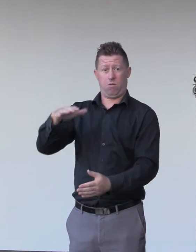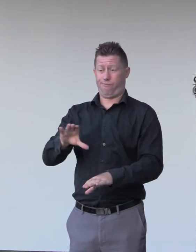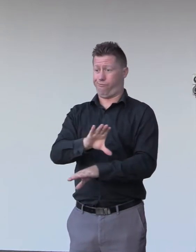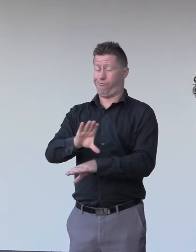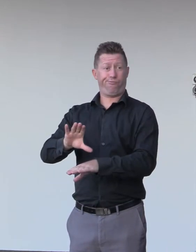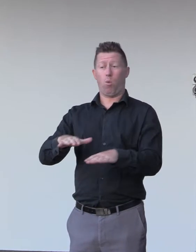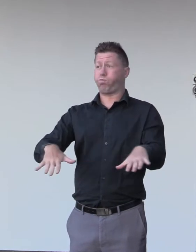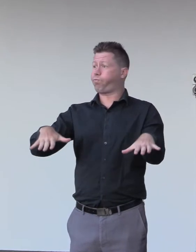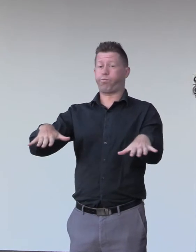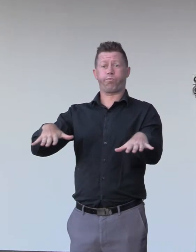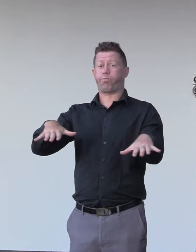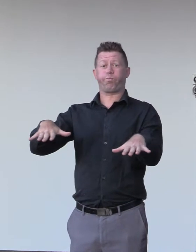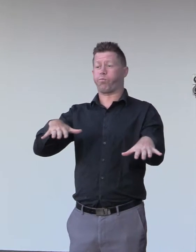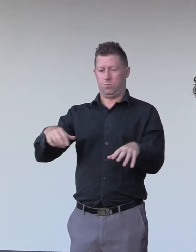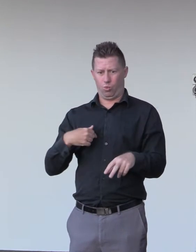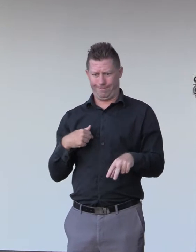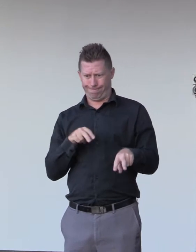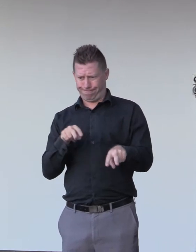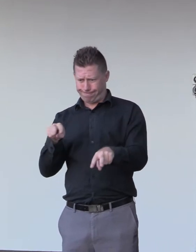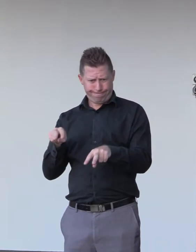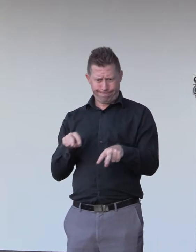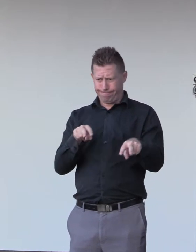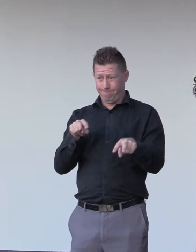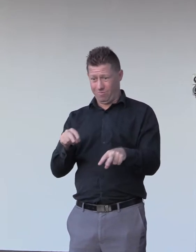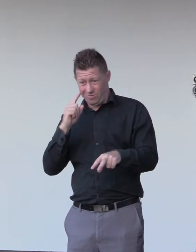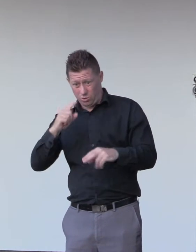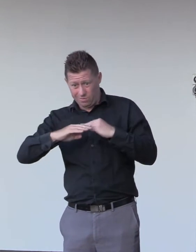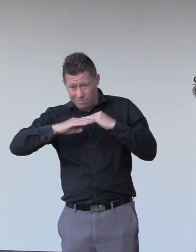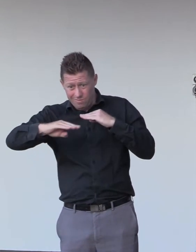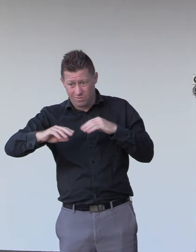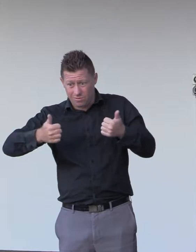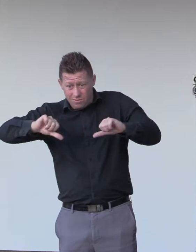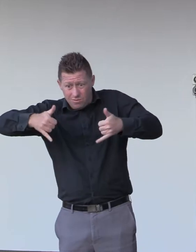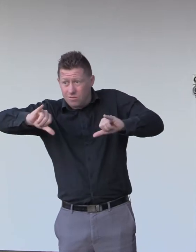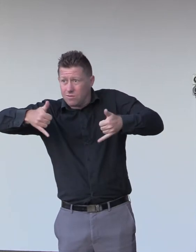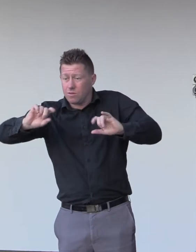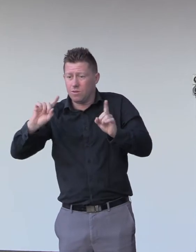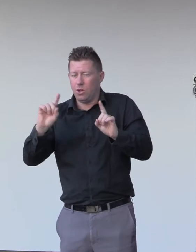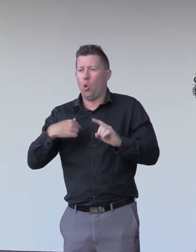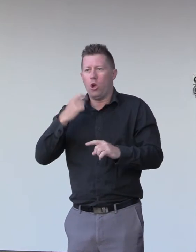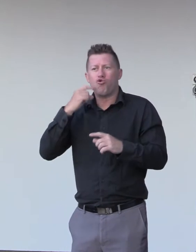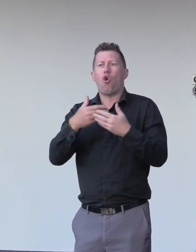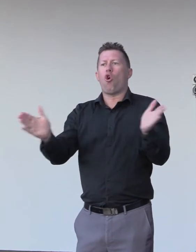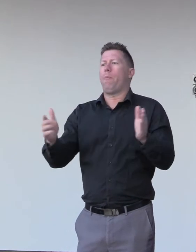substrate and the pavement integrity, and we'll be working with DIT to get that highway open as soon as we